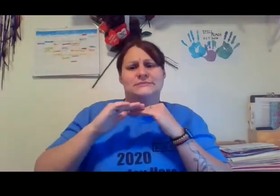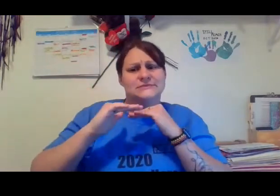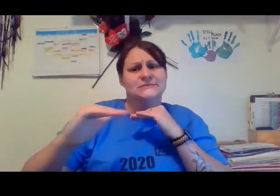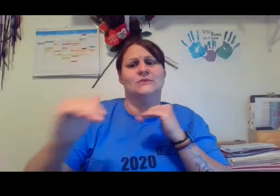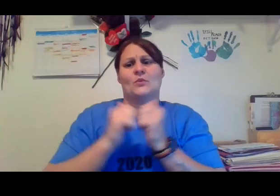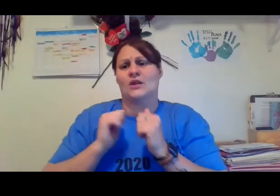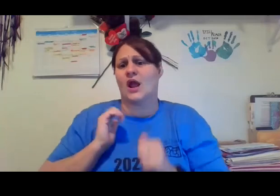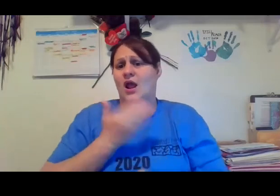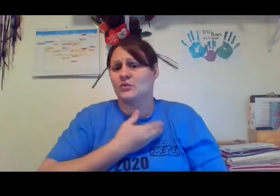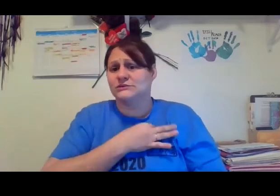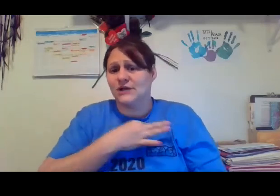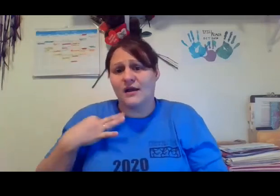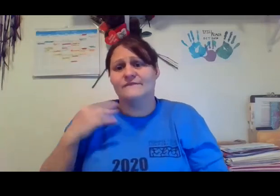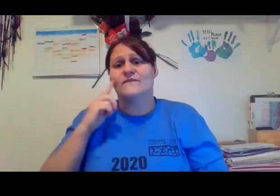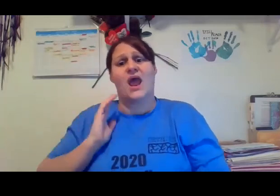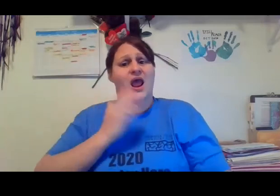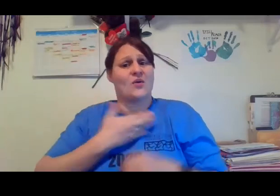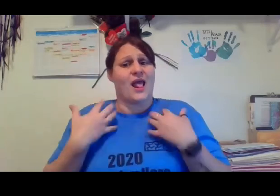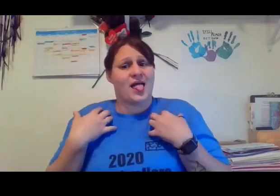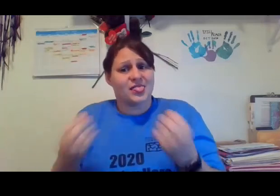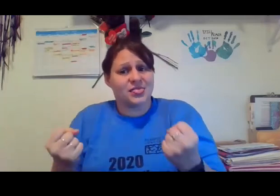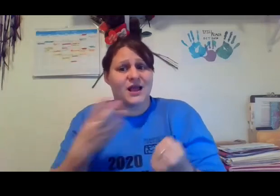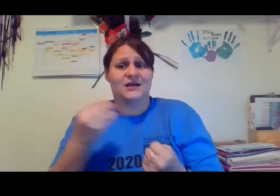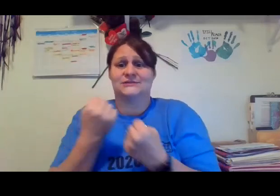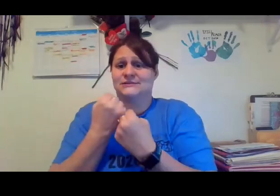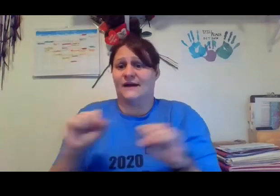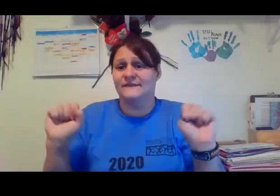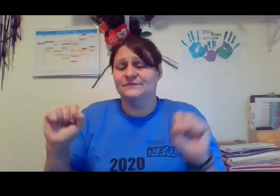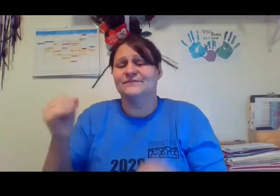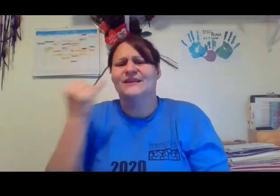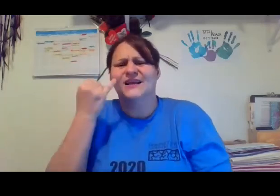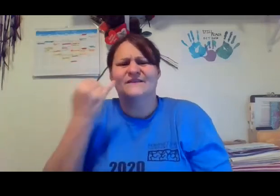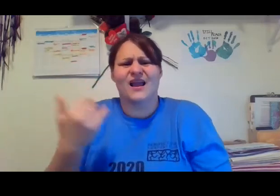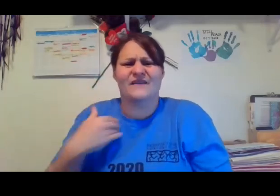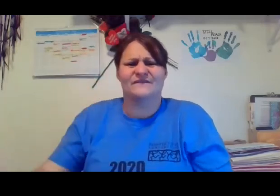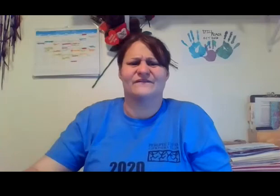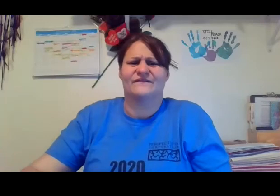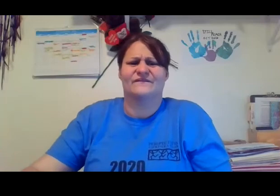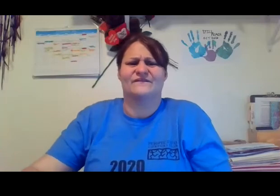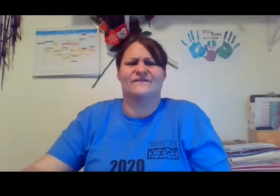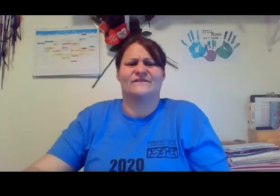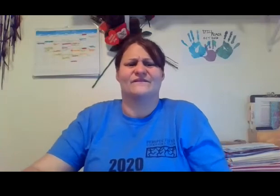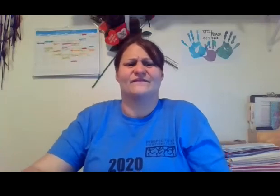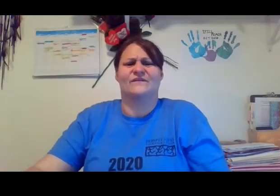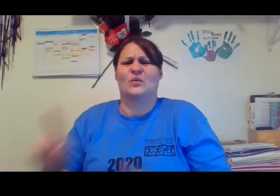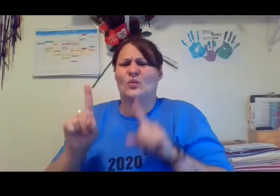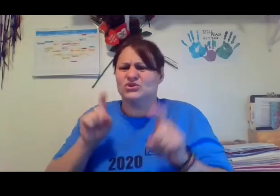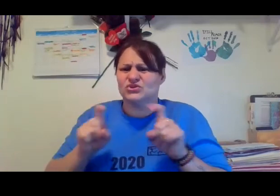clean. We're hoping that our numbers keep going down, but we want our staff to